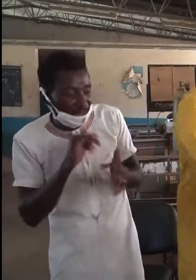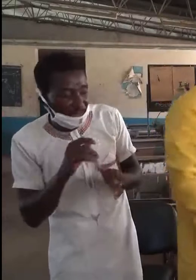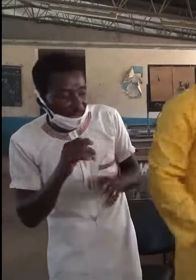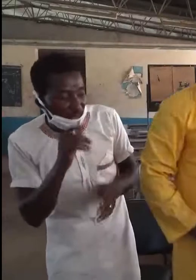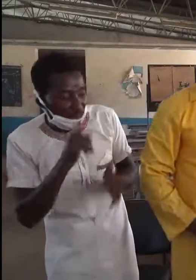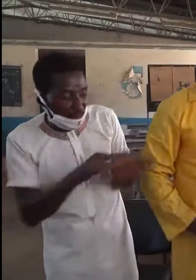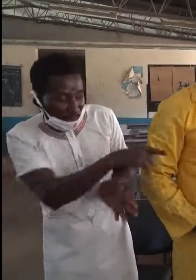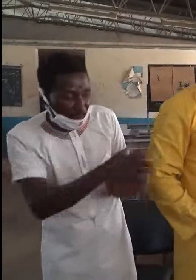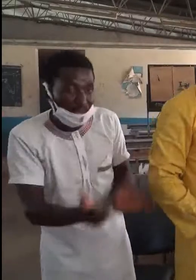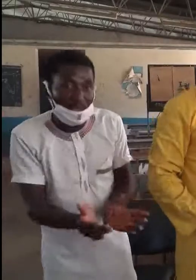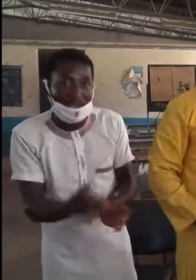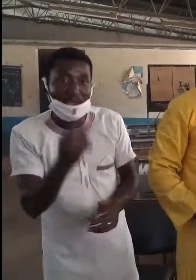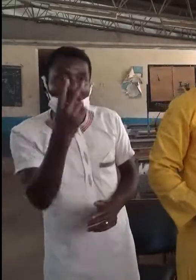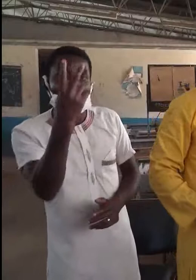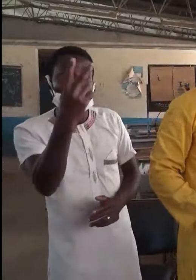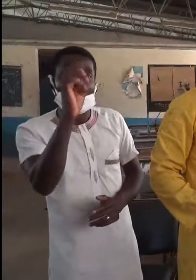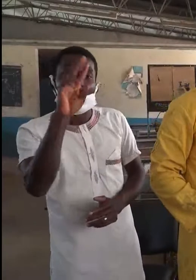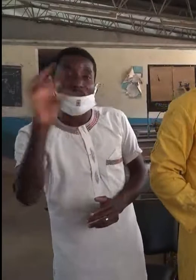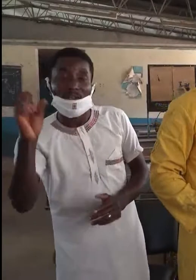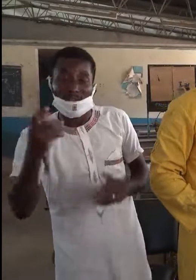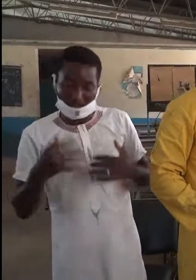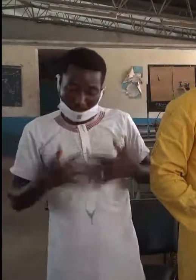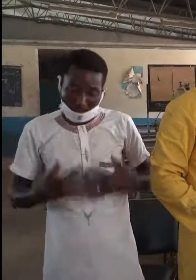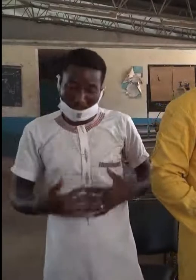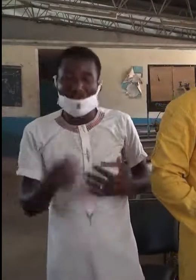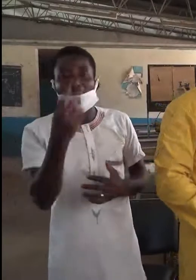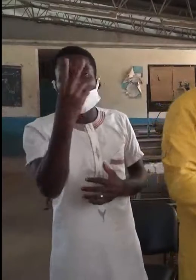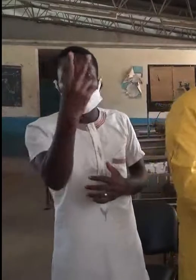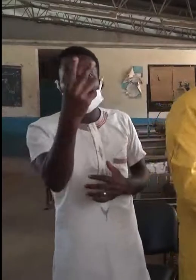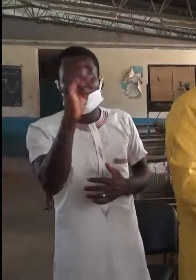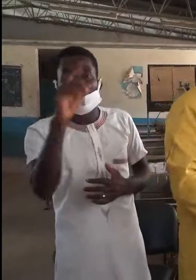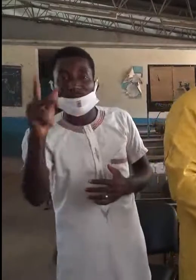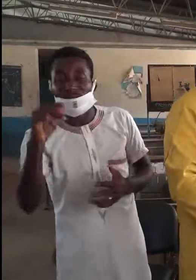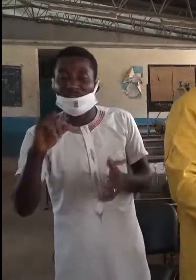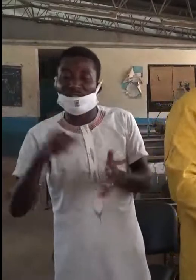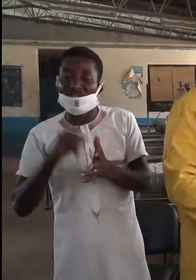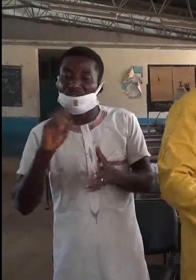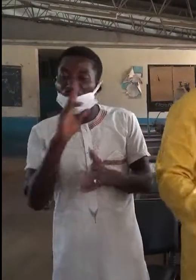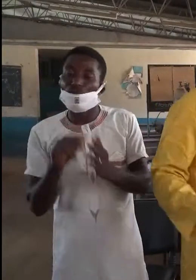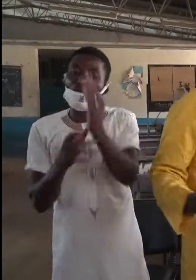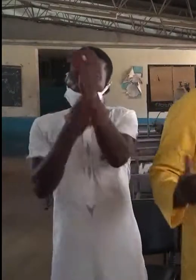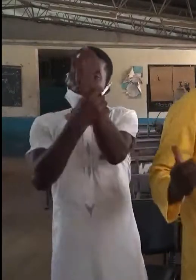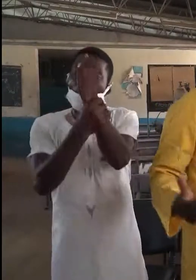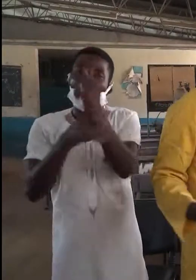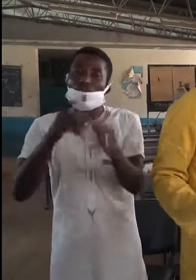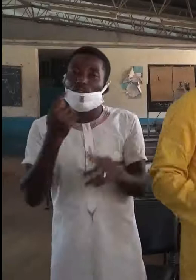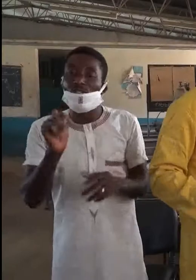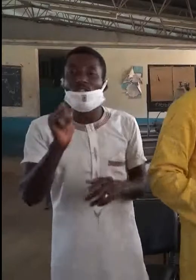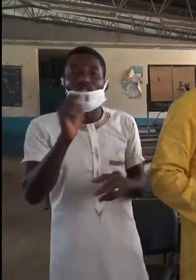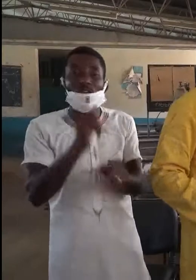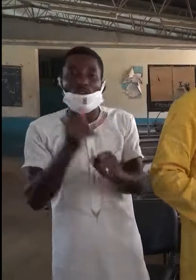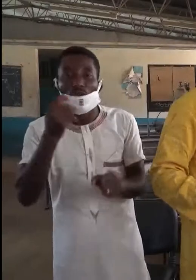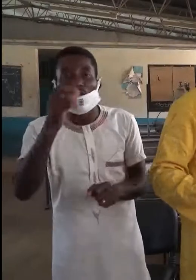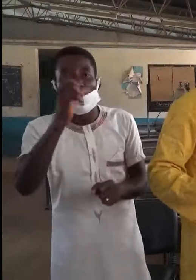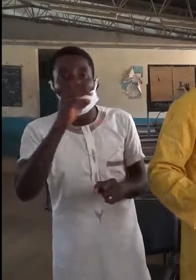vise, and we refer to this as the machine vise, which is used to hold the workpiece, just like we did on the